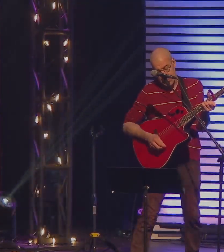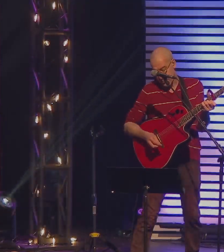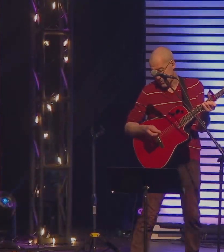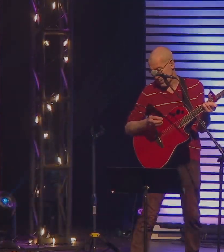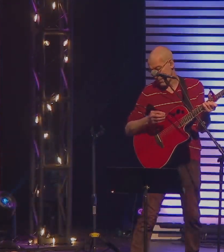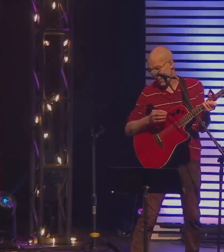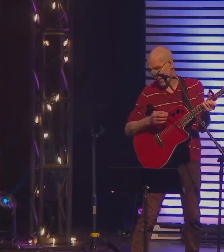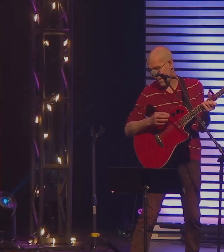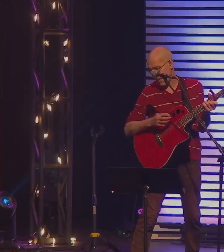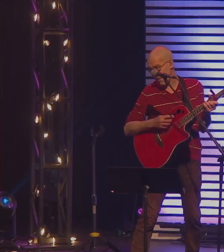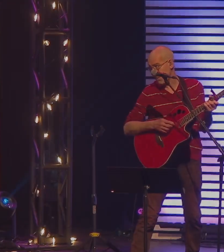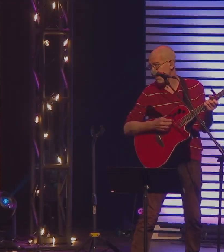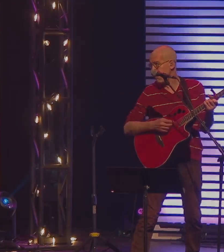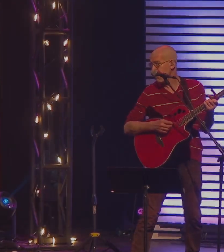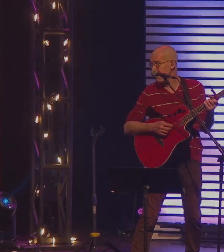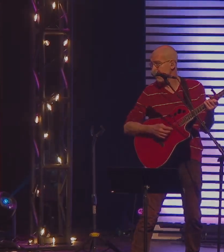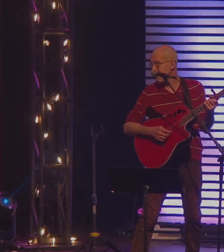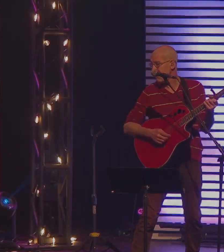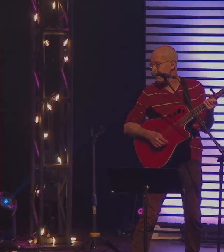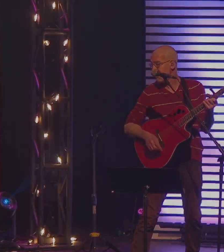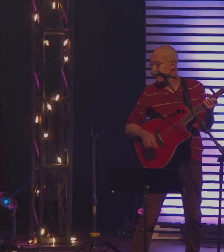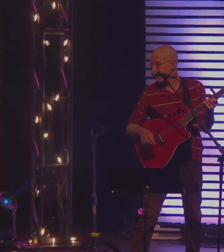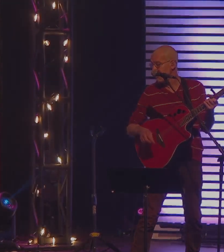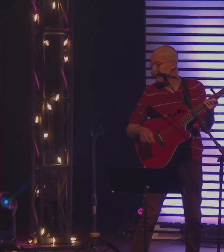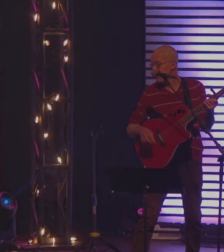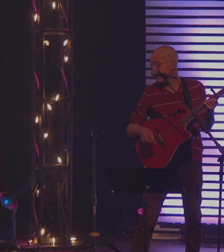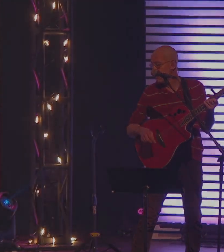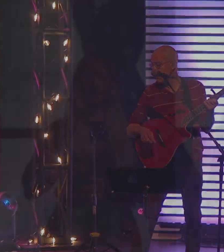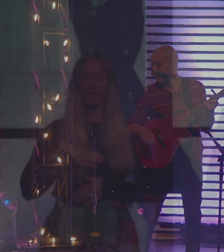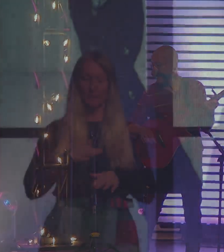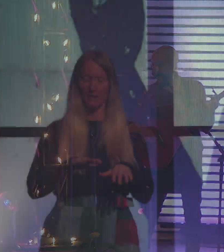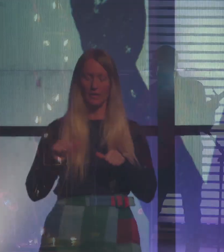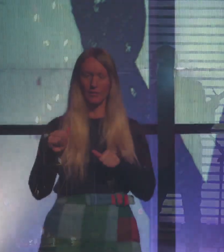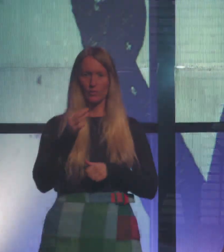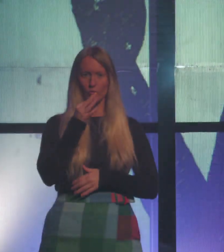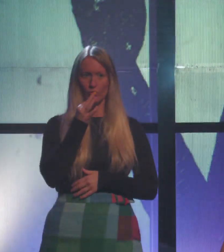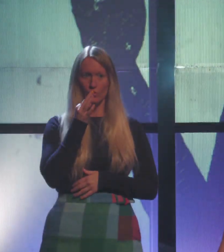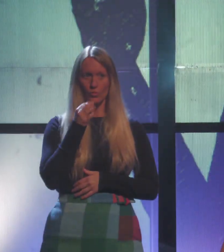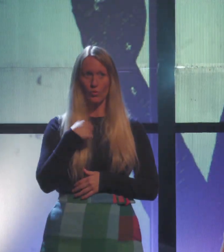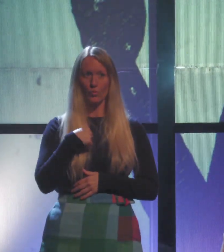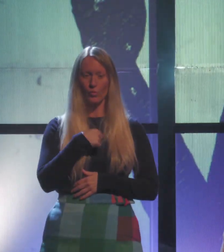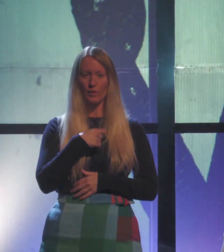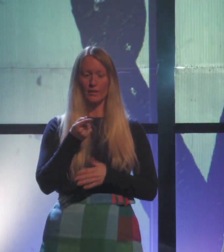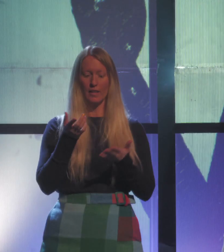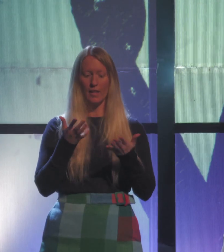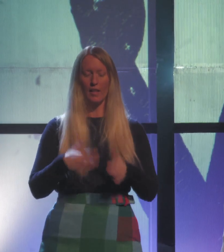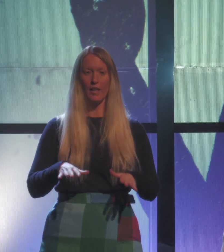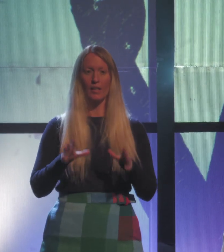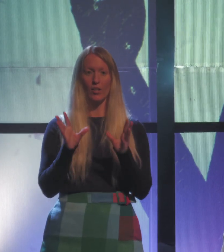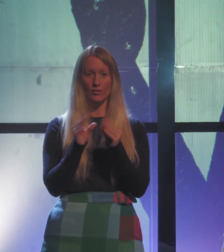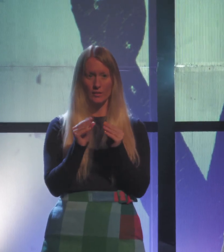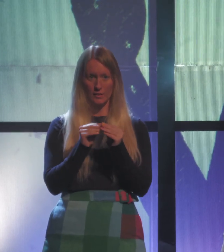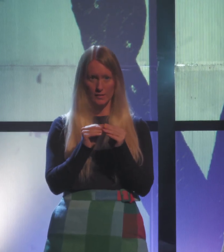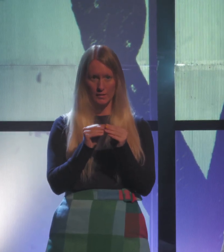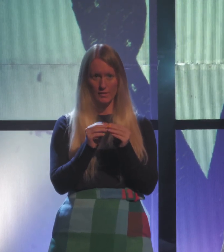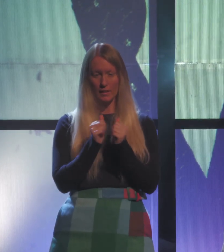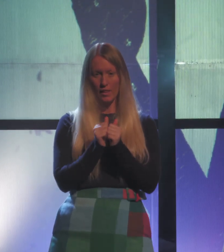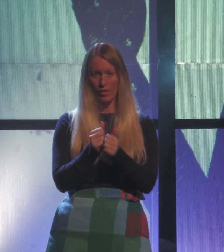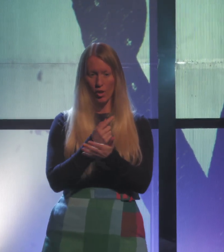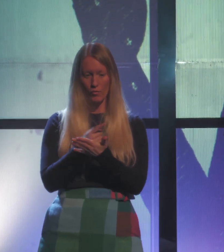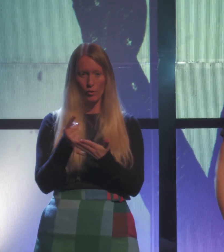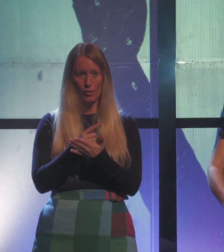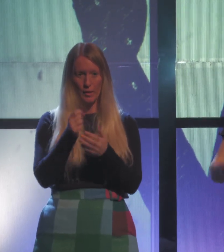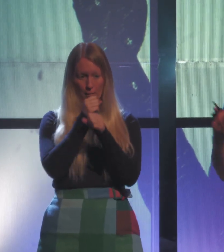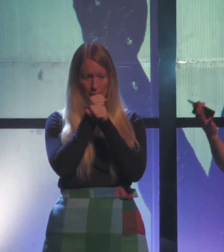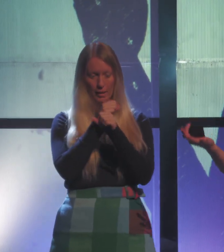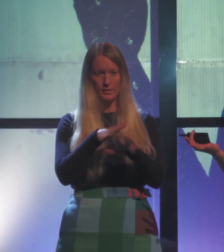Alrighty, if you guys wouldn't mind standing, we're gonna get out of here in just a moment, but we like to end our service together every week with a blessing.